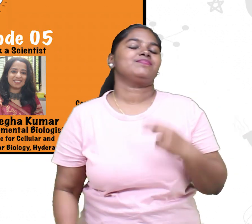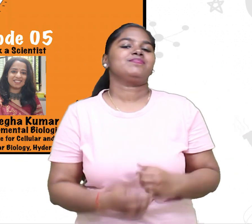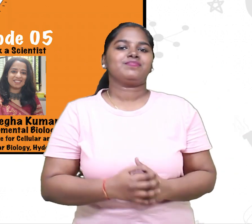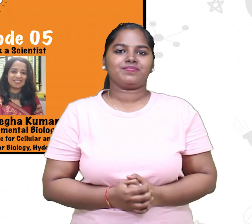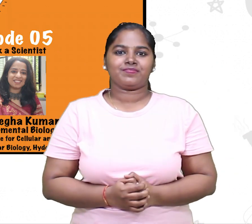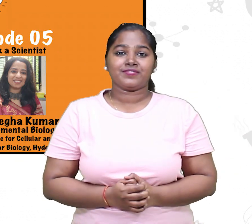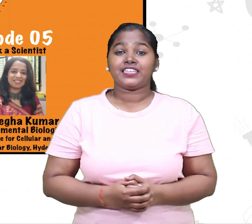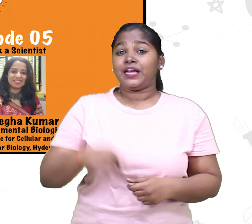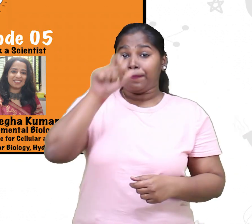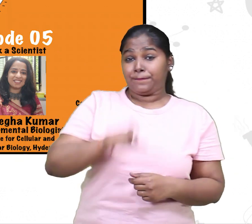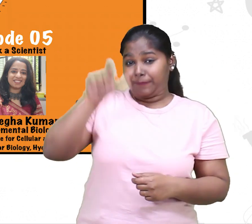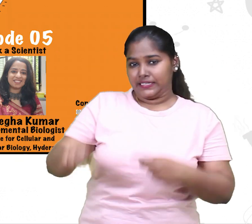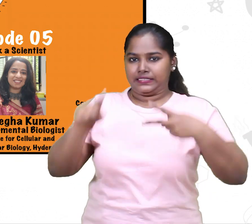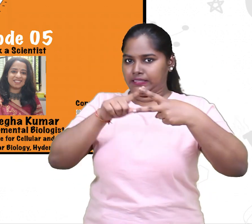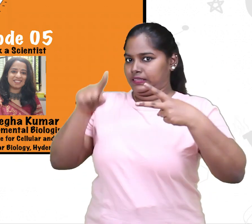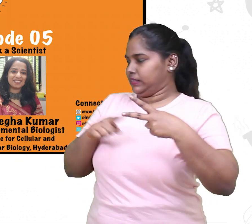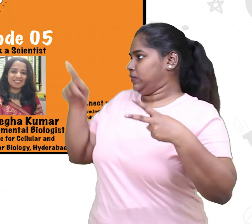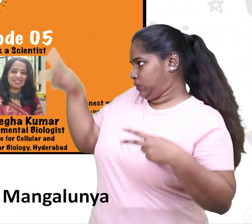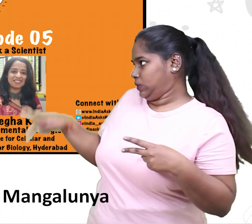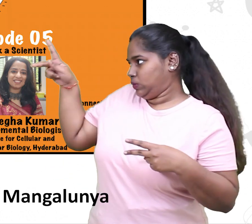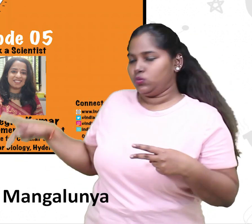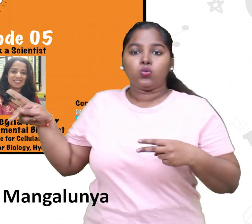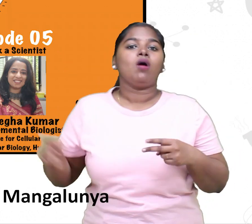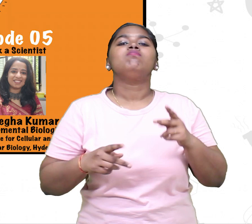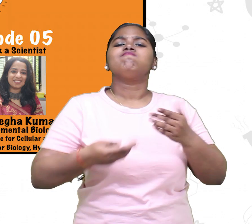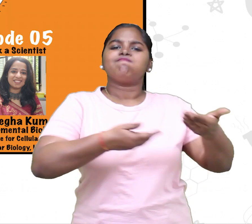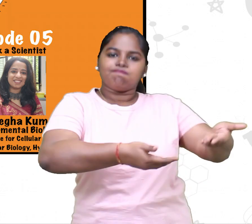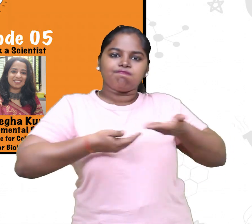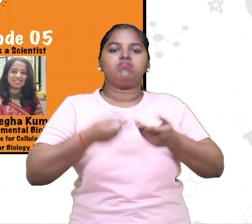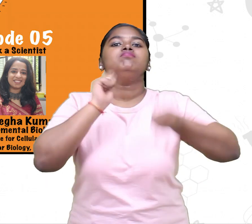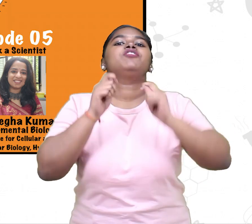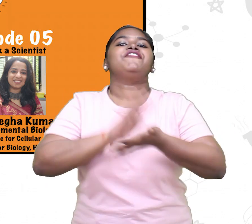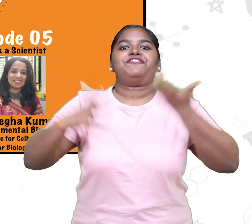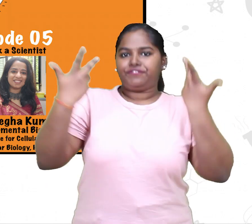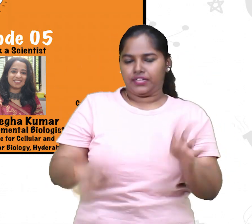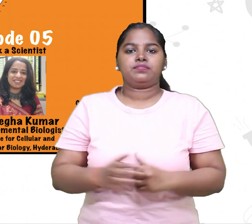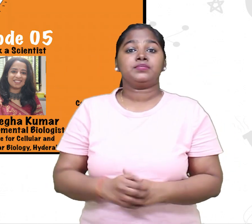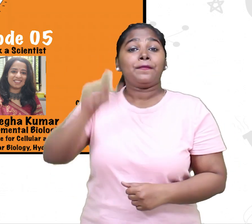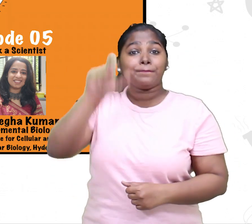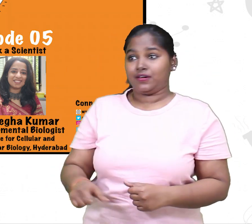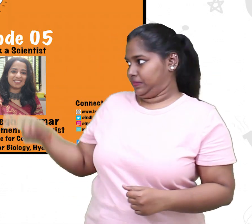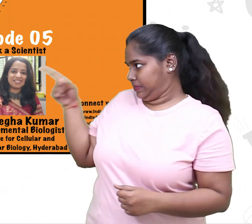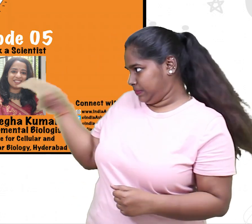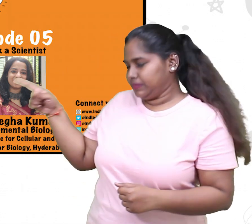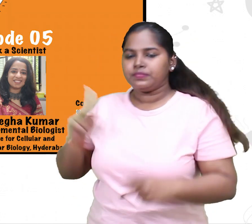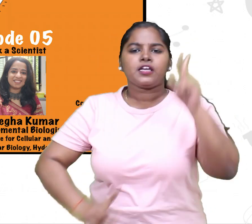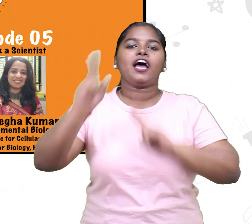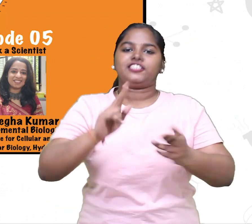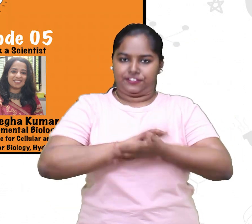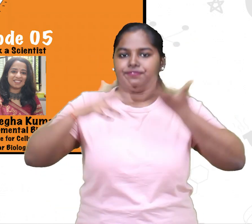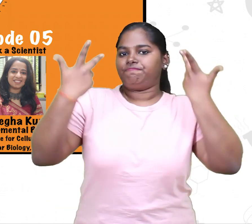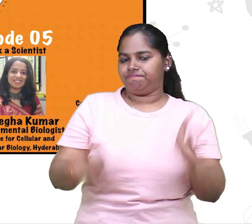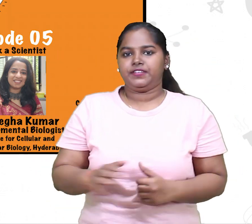Why on Instagram. Shweta N. Hegde and Ruchi Manglunia are the hosts for the podcast. Indulekha MS